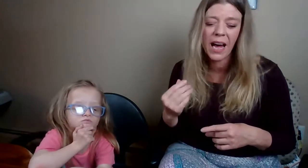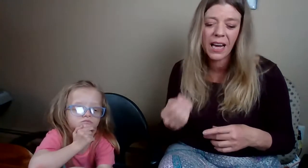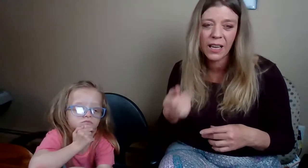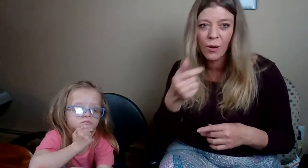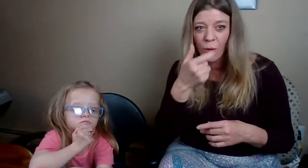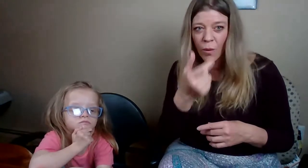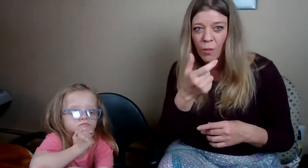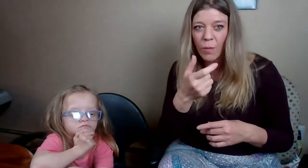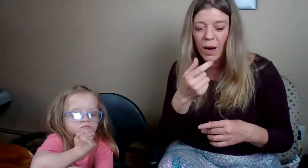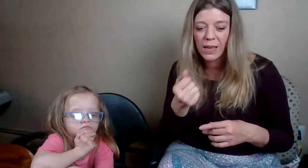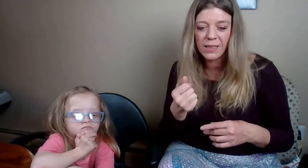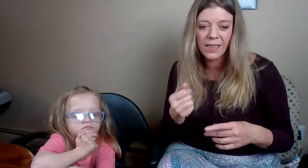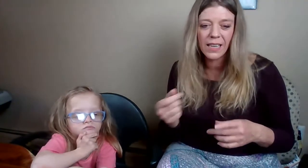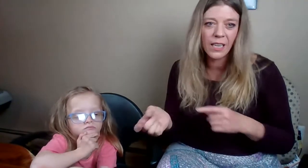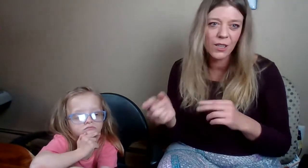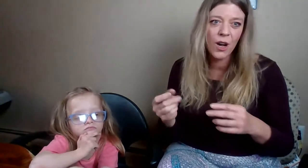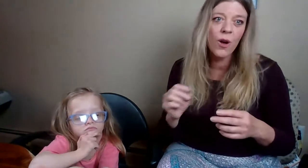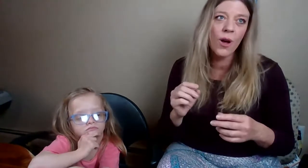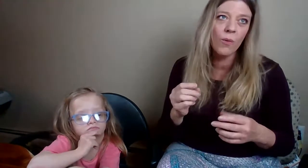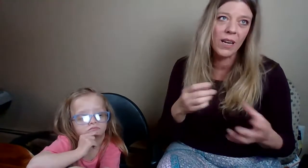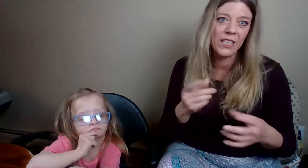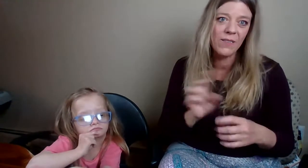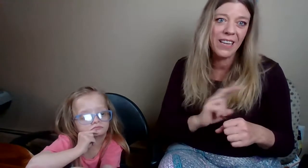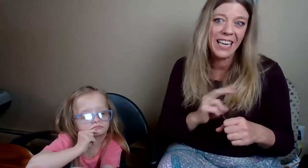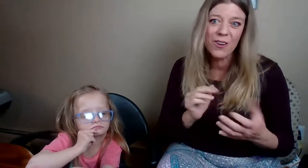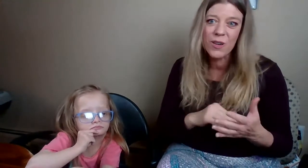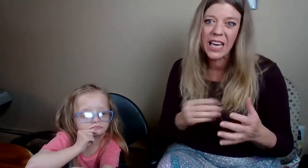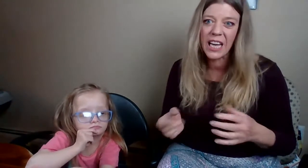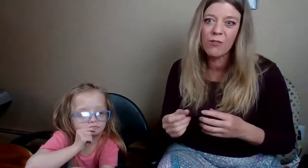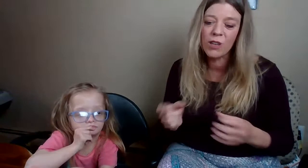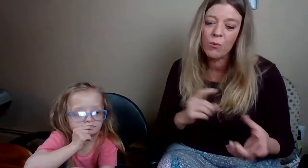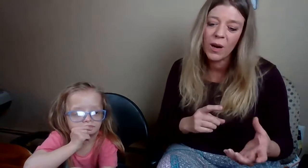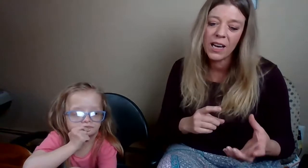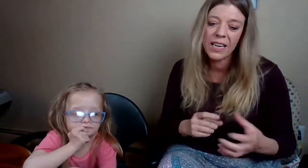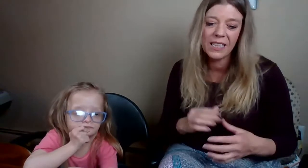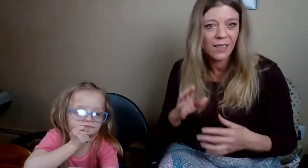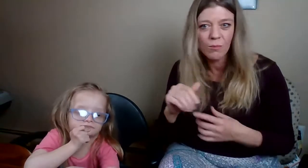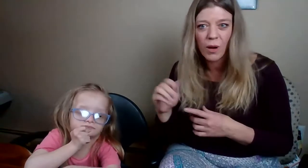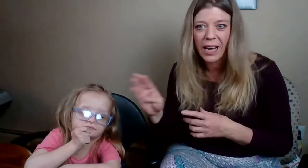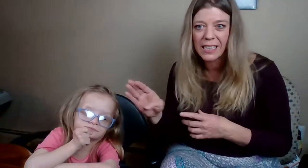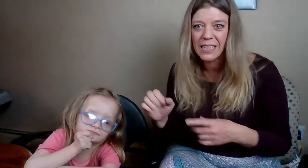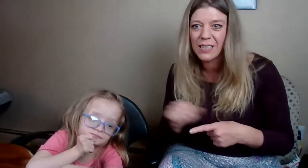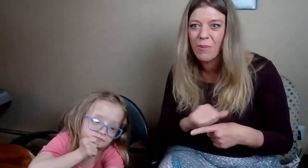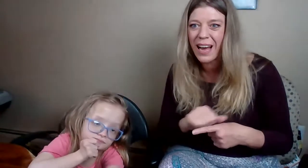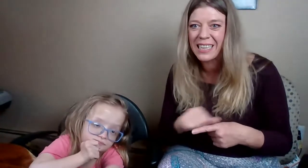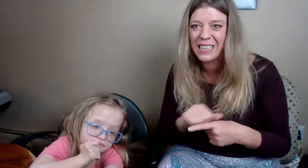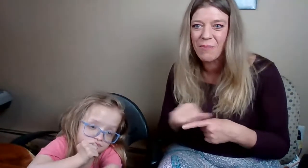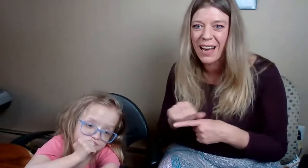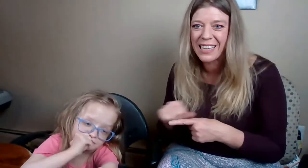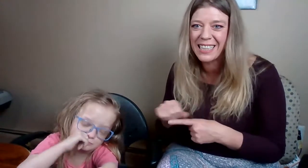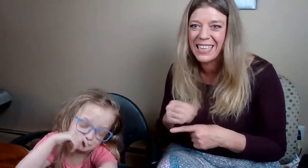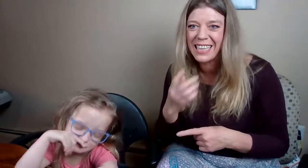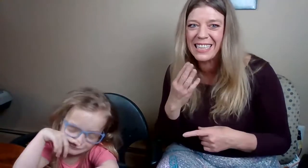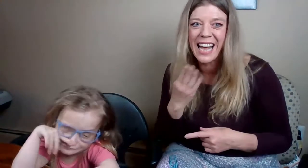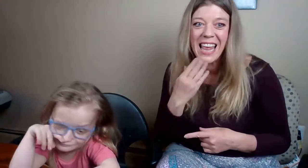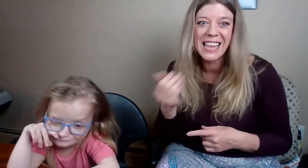back, watch it, watch the video again, rewind, practice, practice, practice.